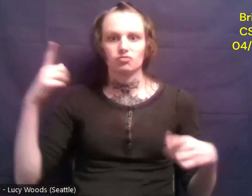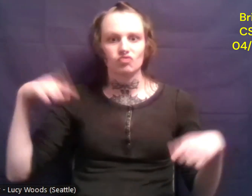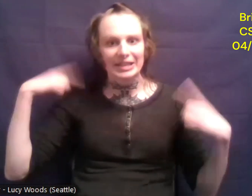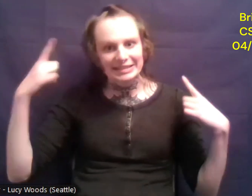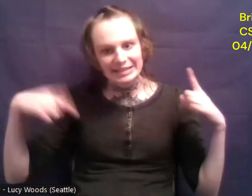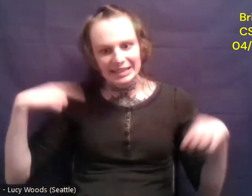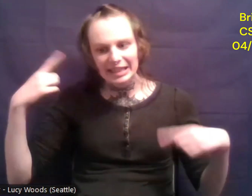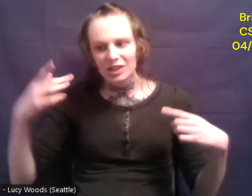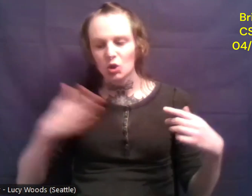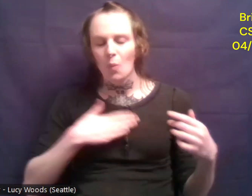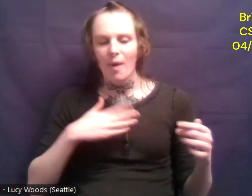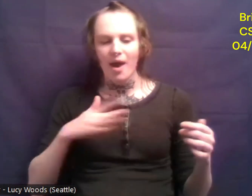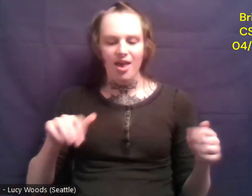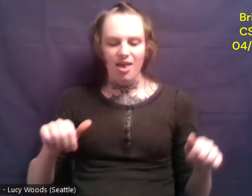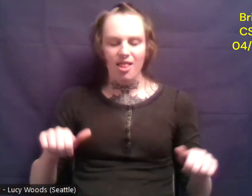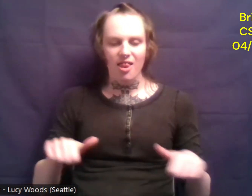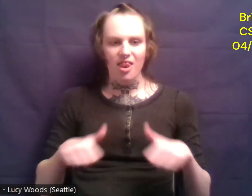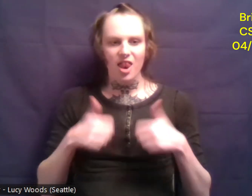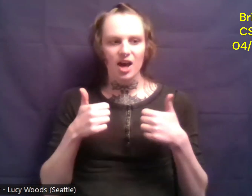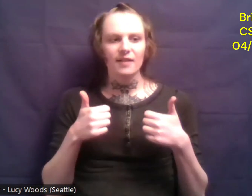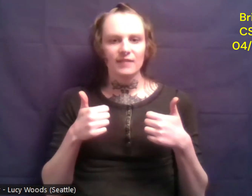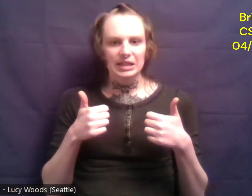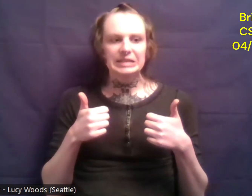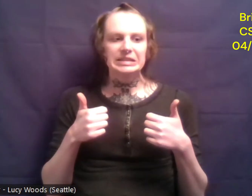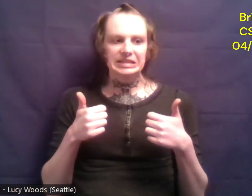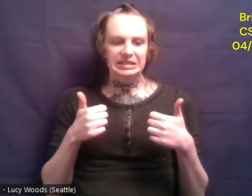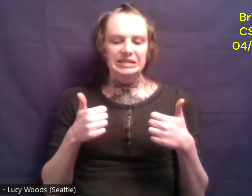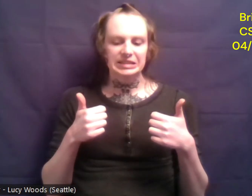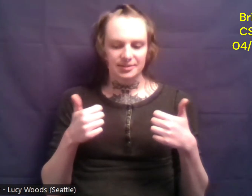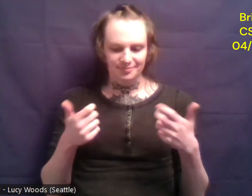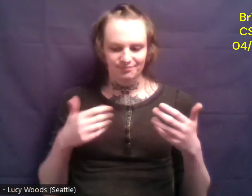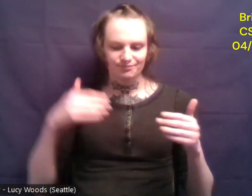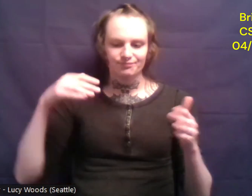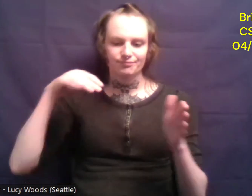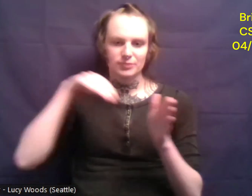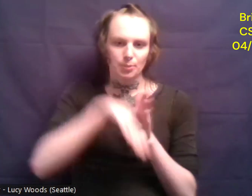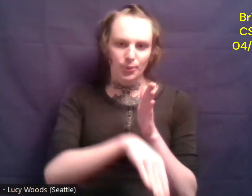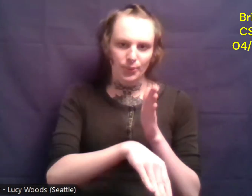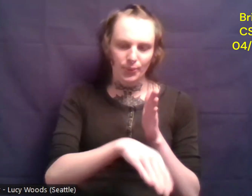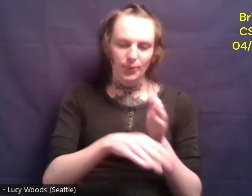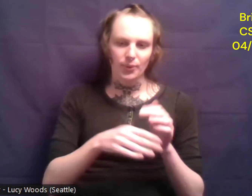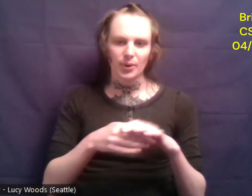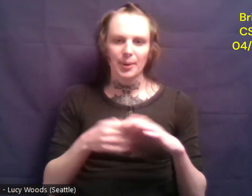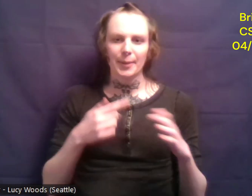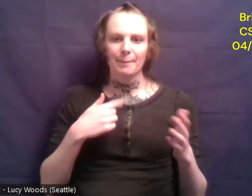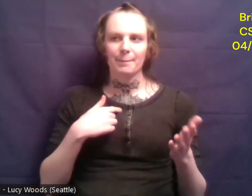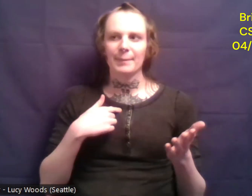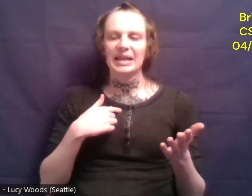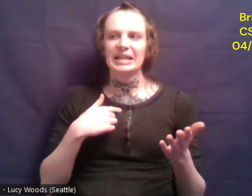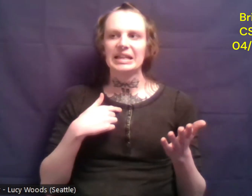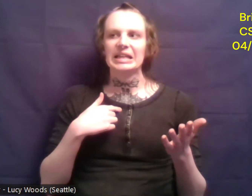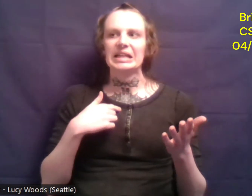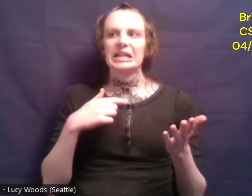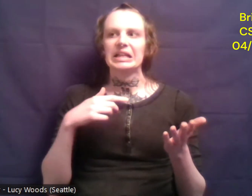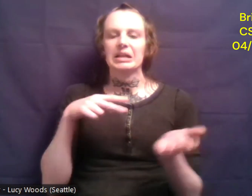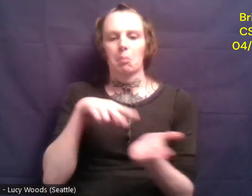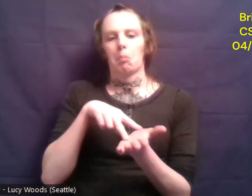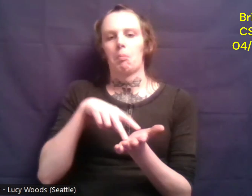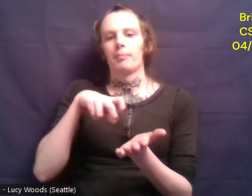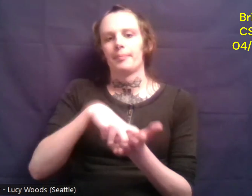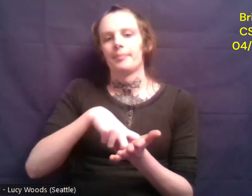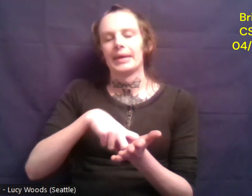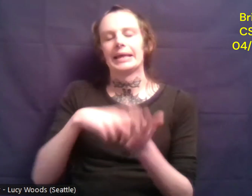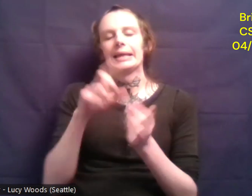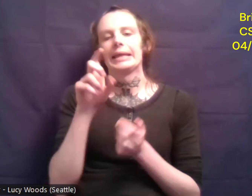my knees. My higher power ultimately brought me to my knees so that I think I could have the realization that like AA is the